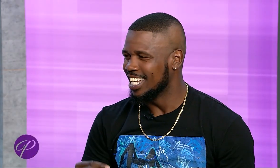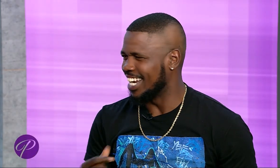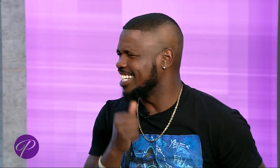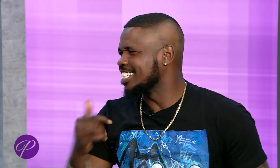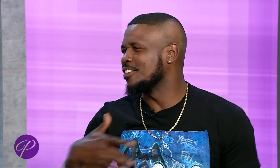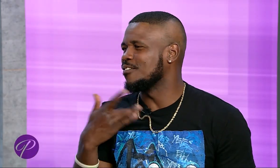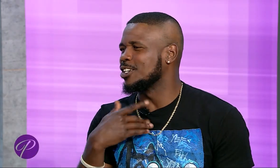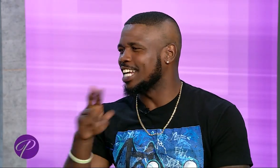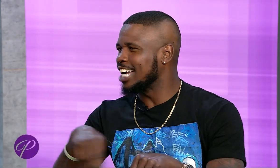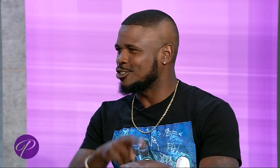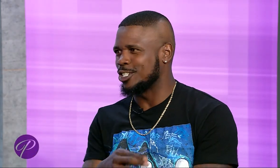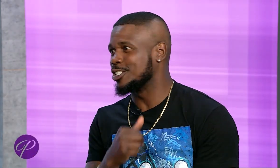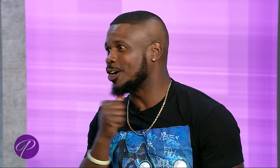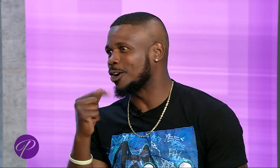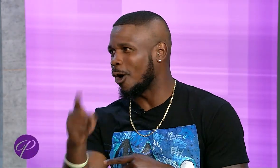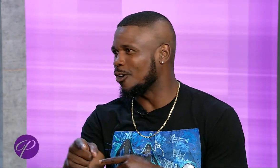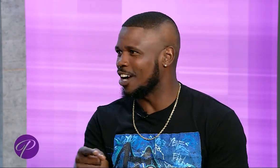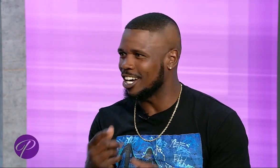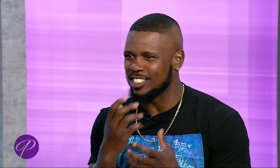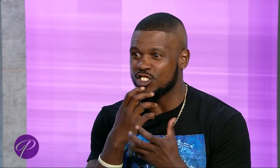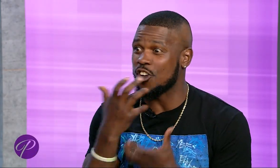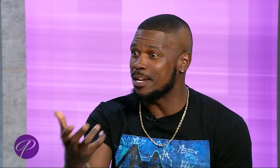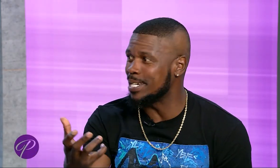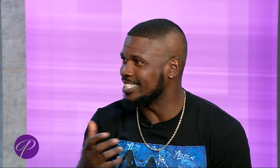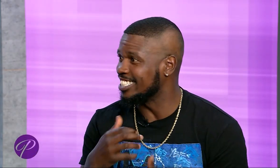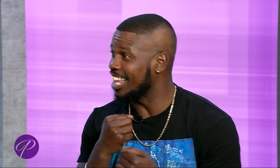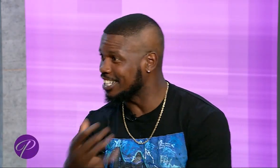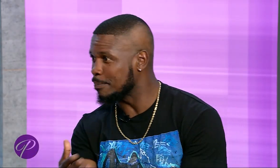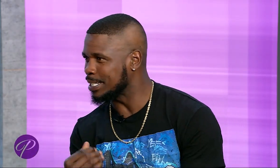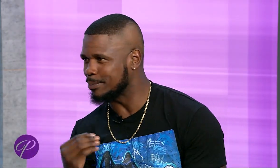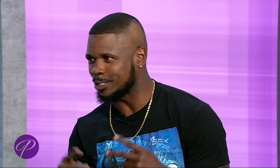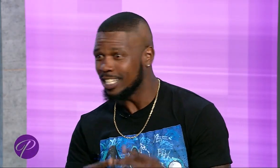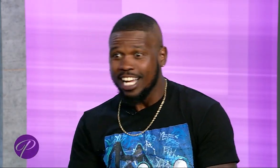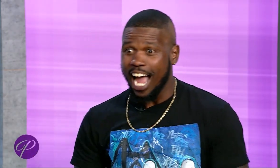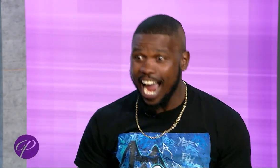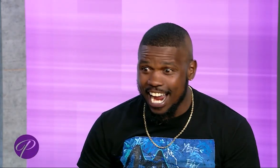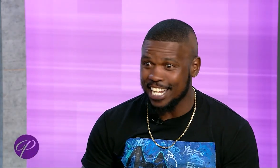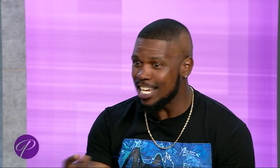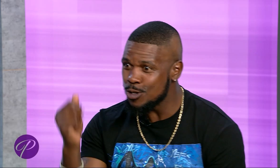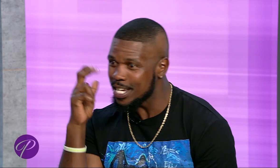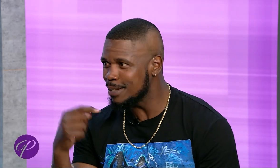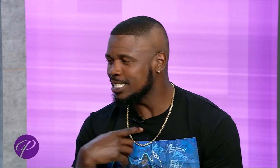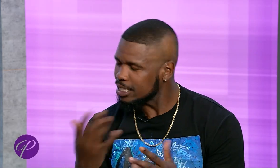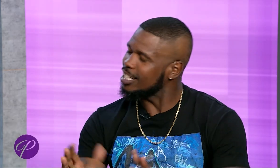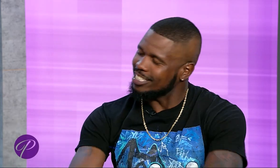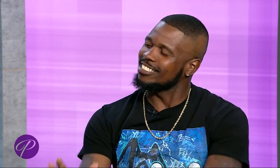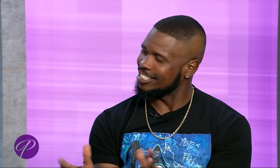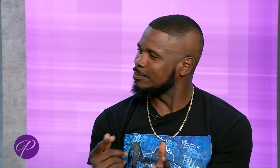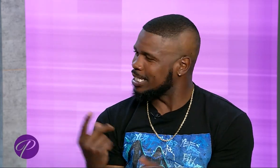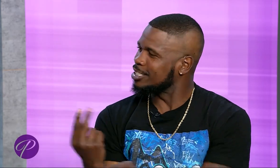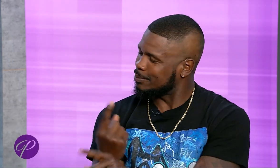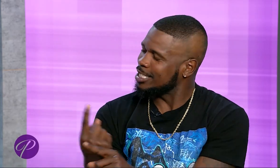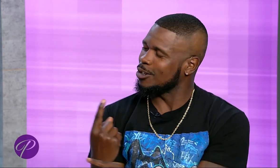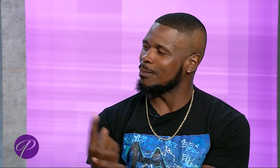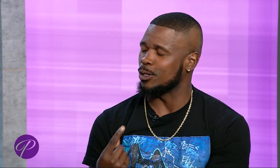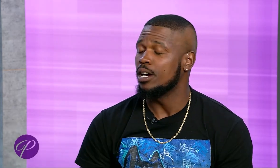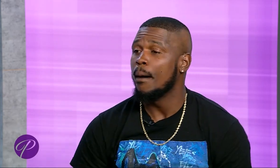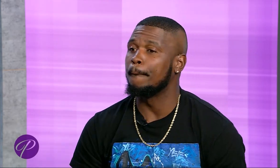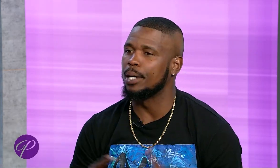and then it doesn't feel natural. You don't go around screaming, yelling at people. Hey, can you hear me? Like, be normal.